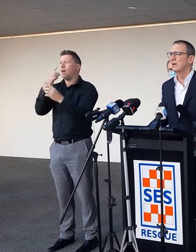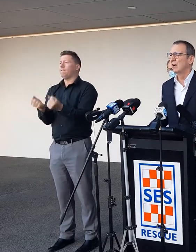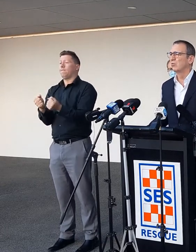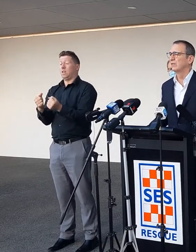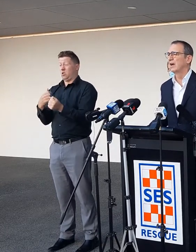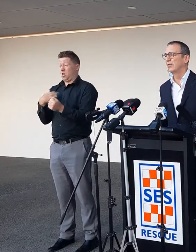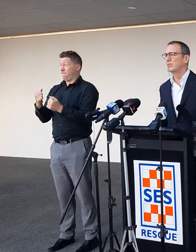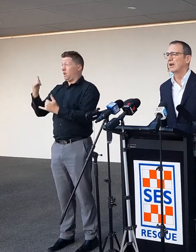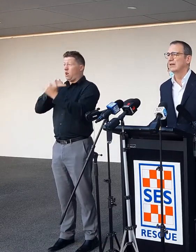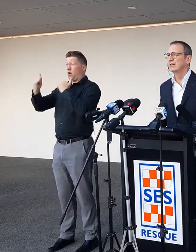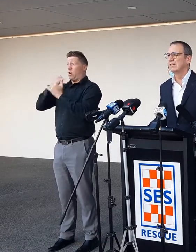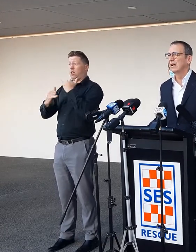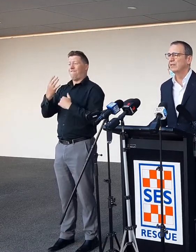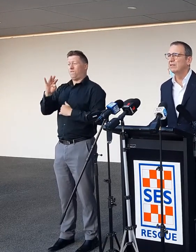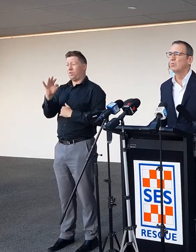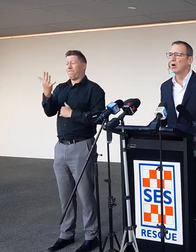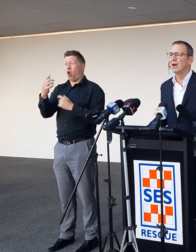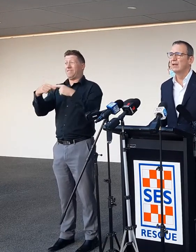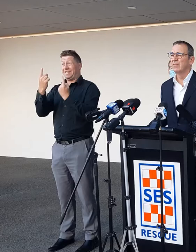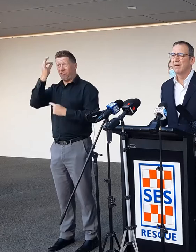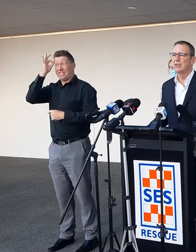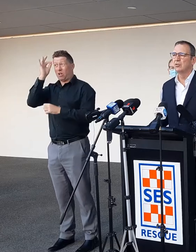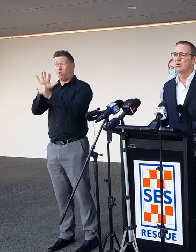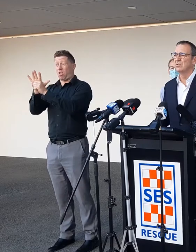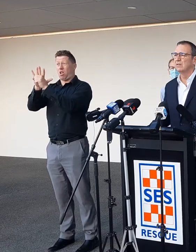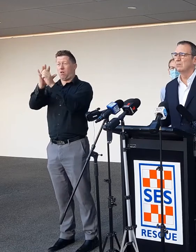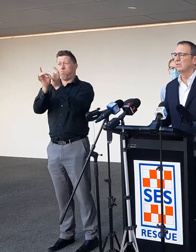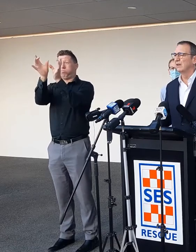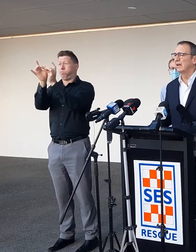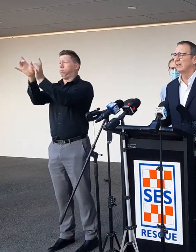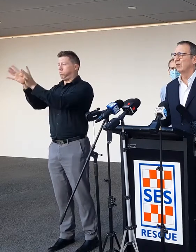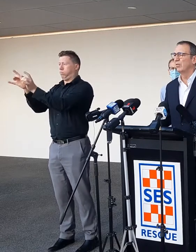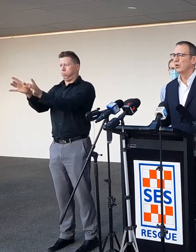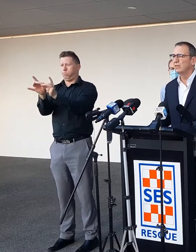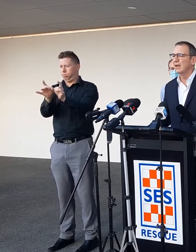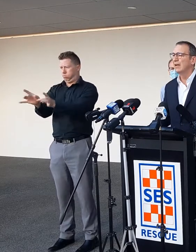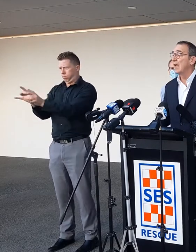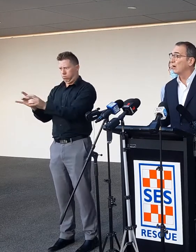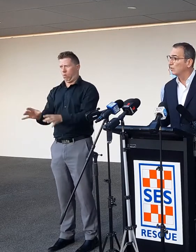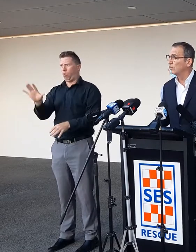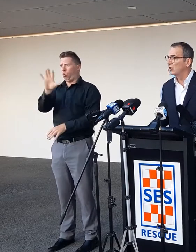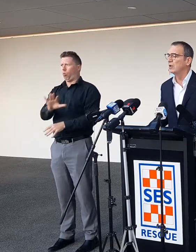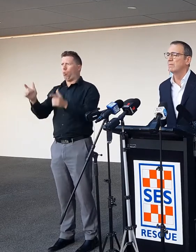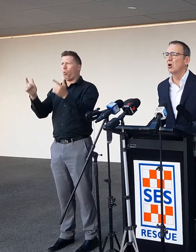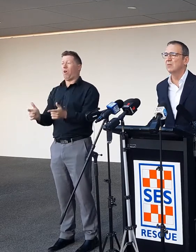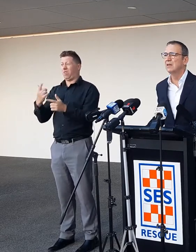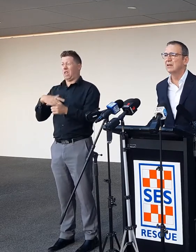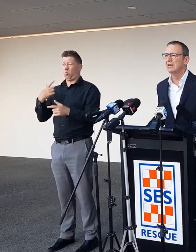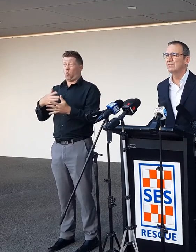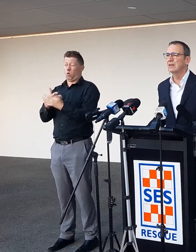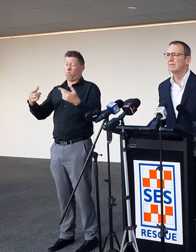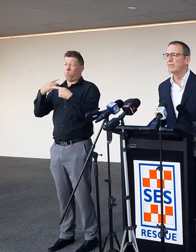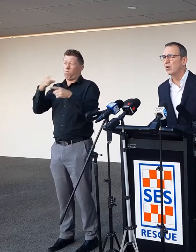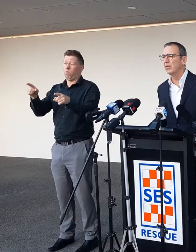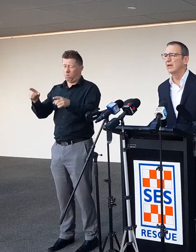areas across South Australia. This is why the major emergency was declared on Thursday. Our concern at the moment